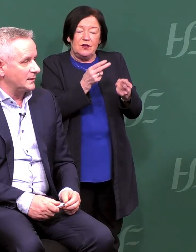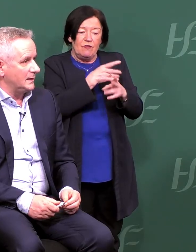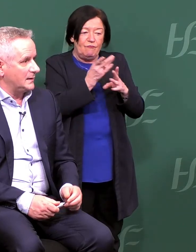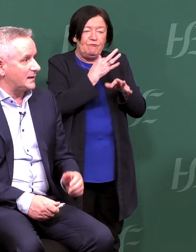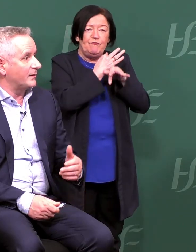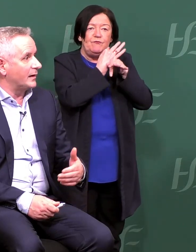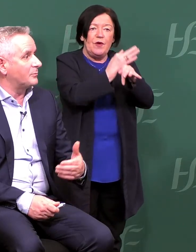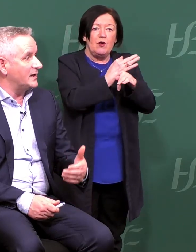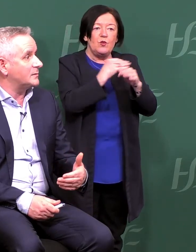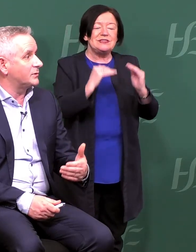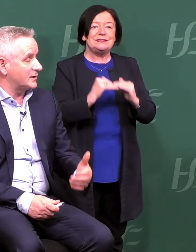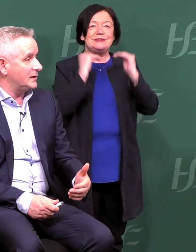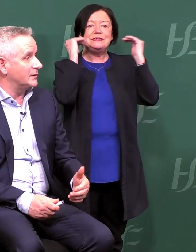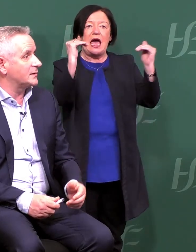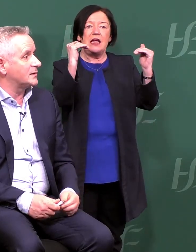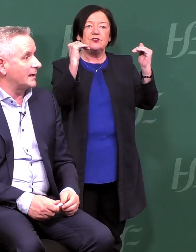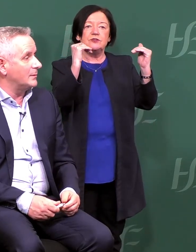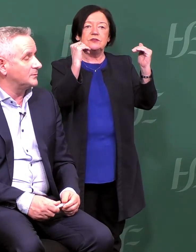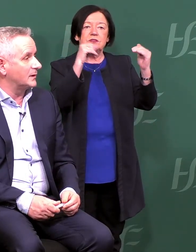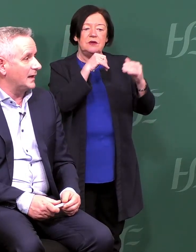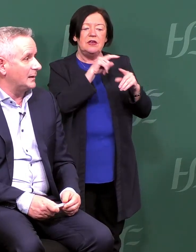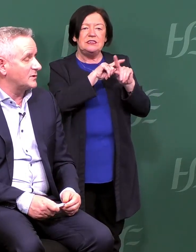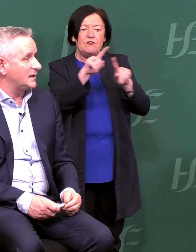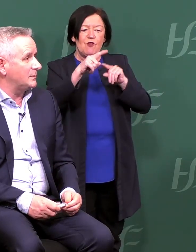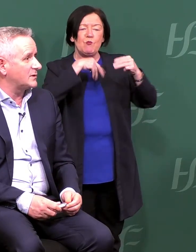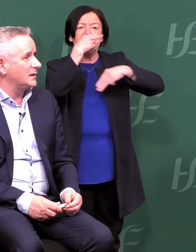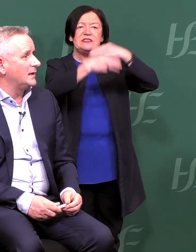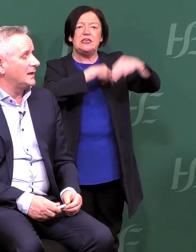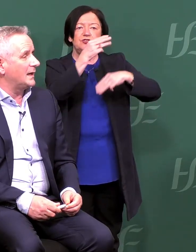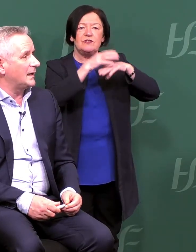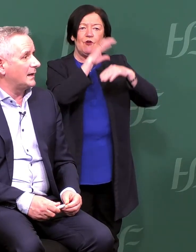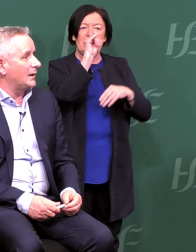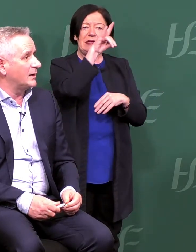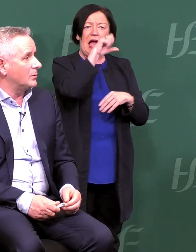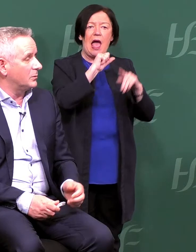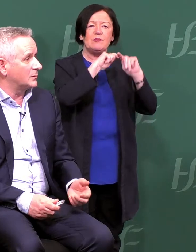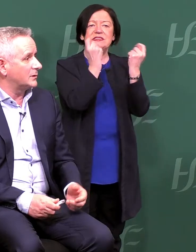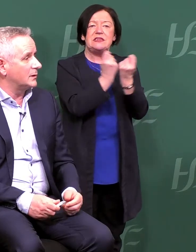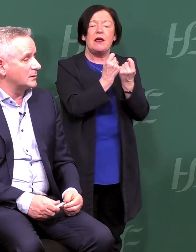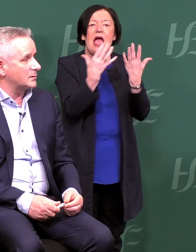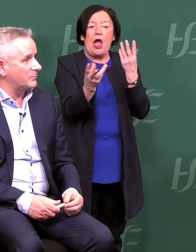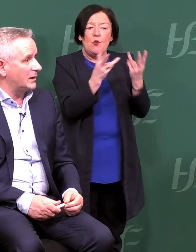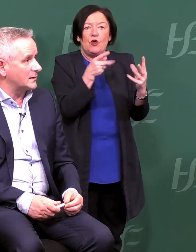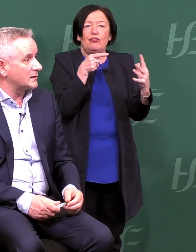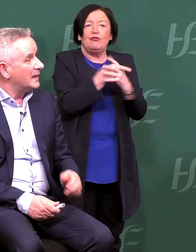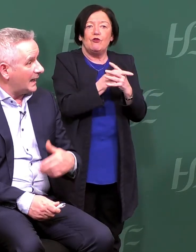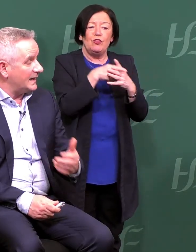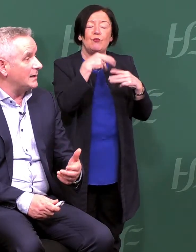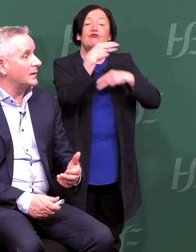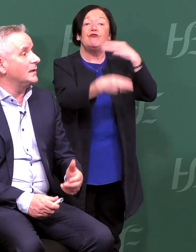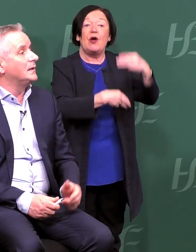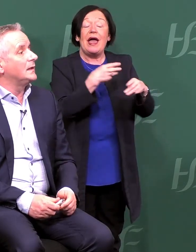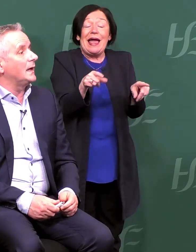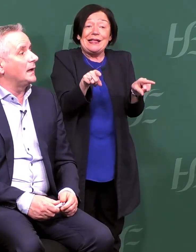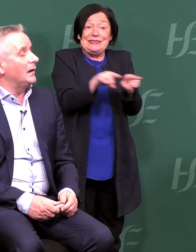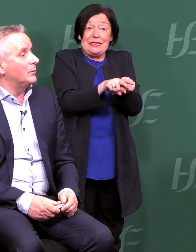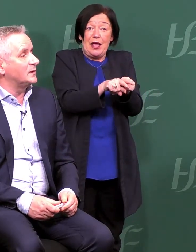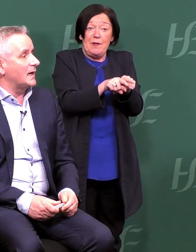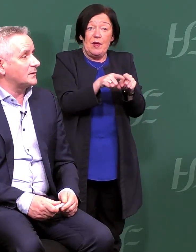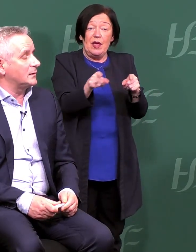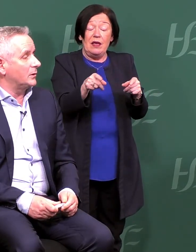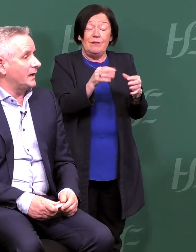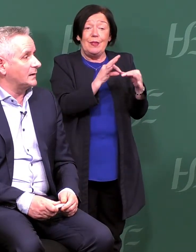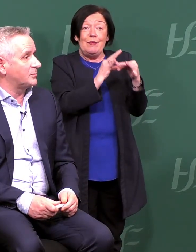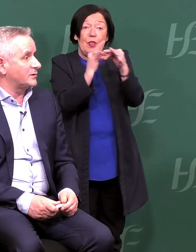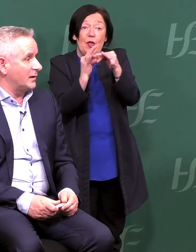compliance with standard operation procedures set out for CAMS teams and how they would work through those processes. And equally, along